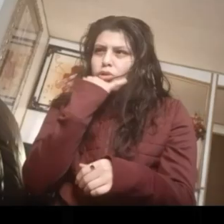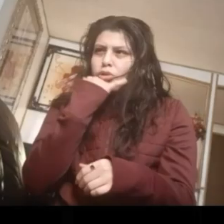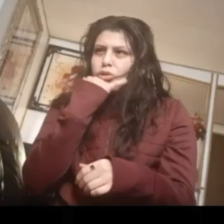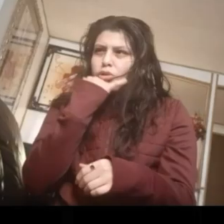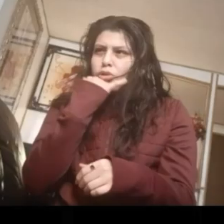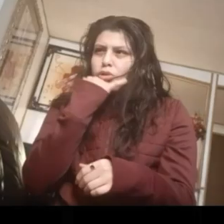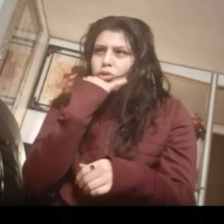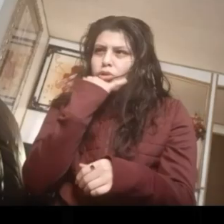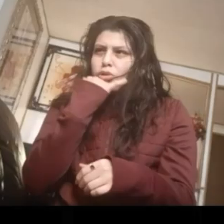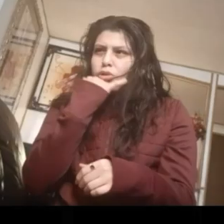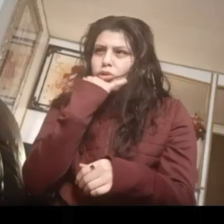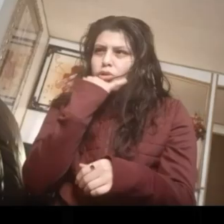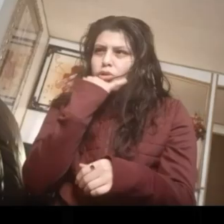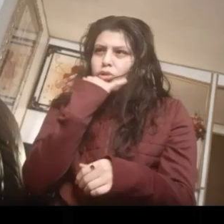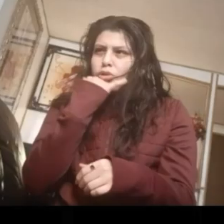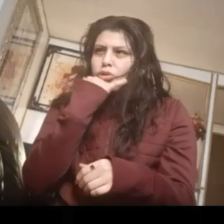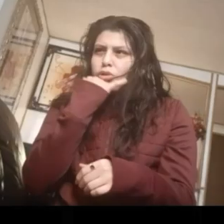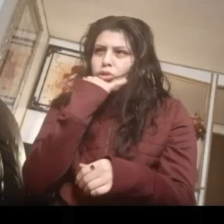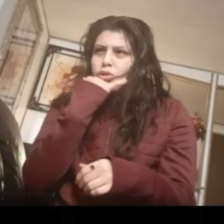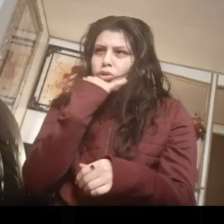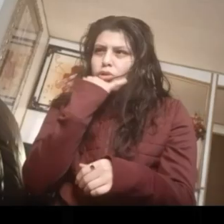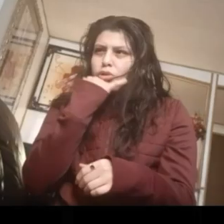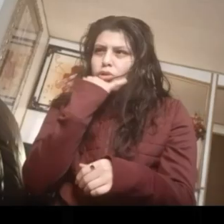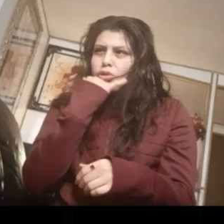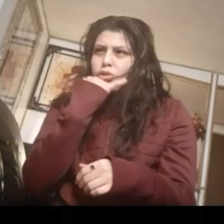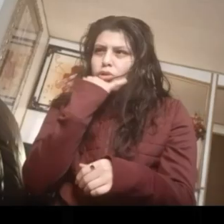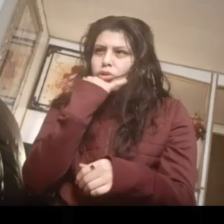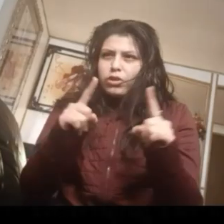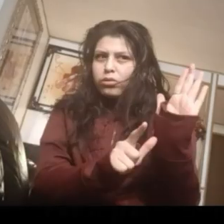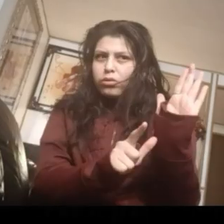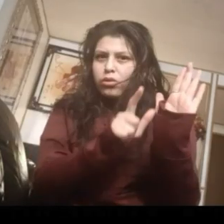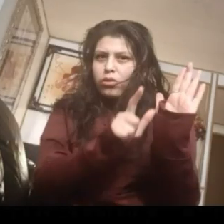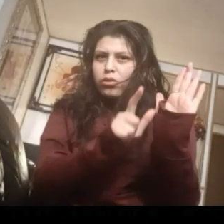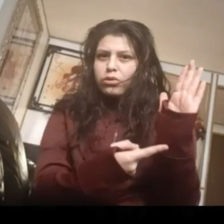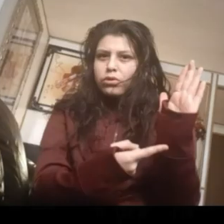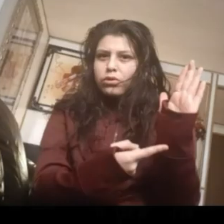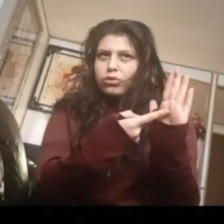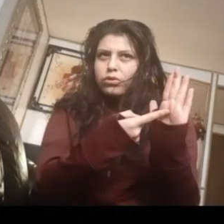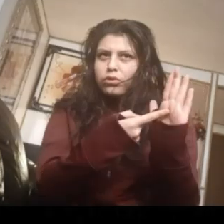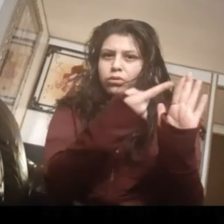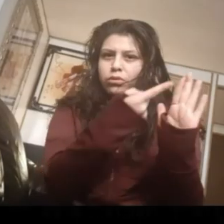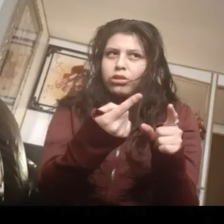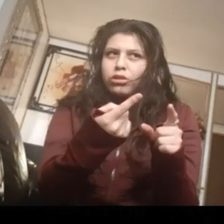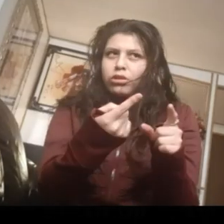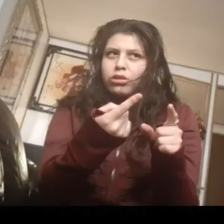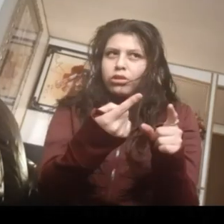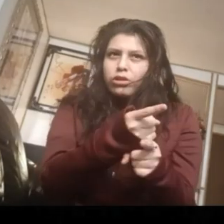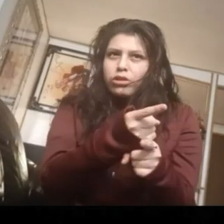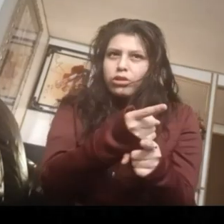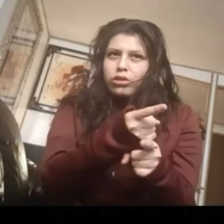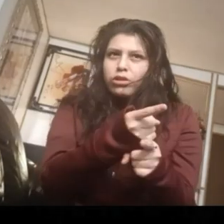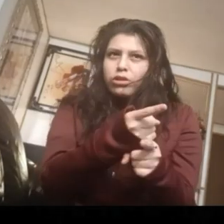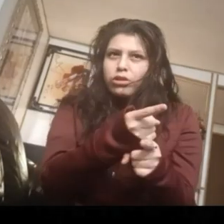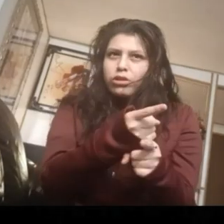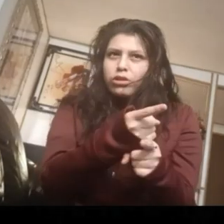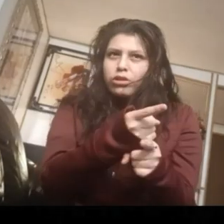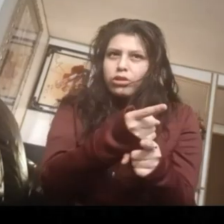rational concept, and it is represented by this sign right here.